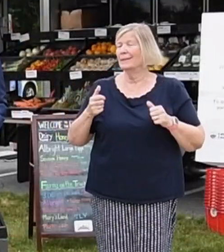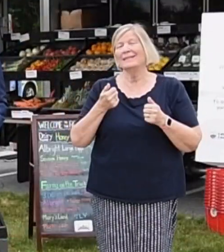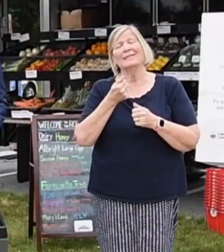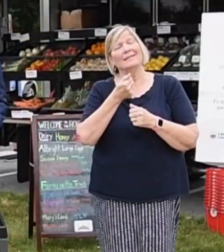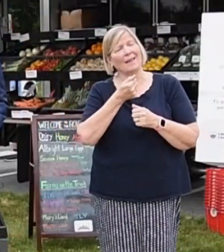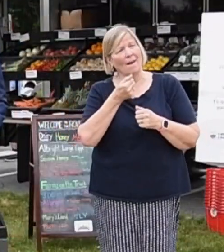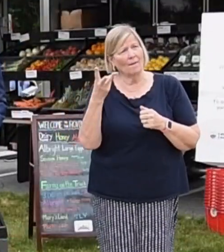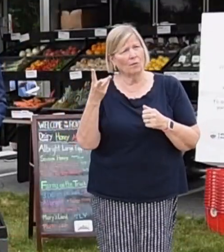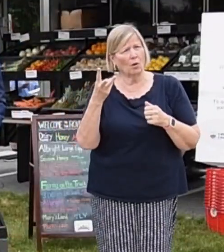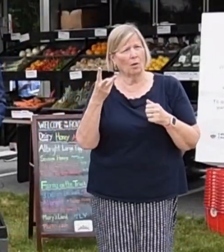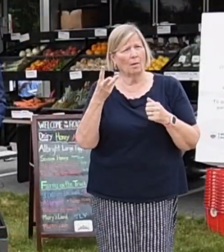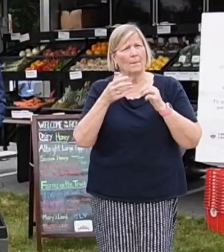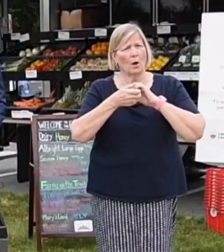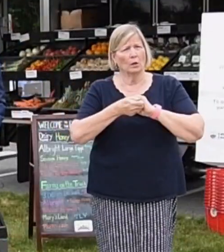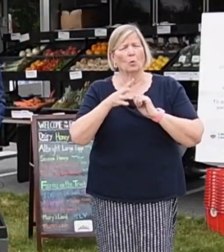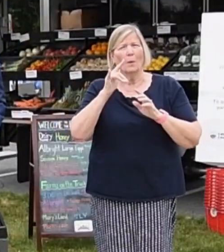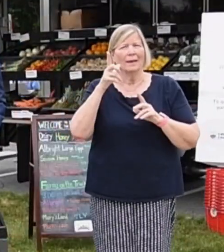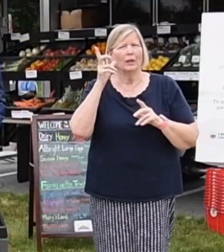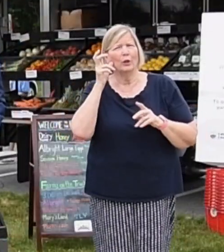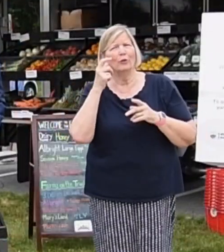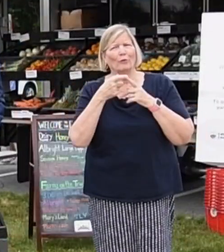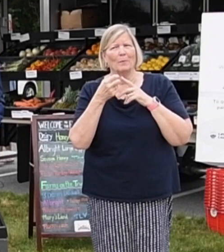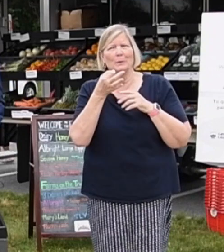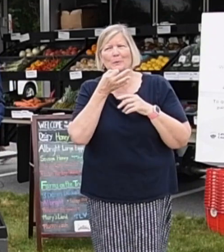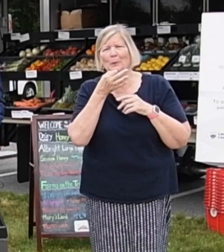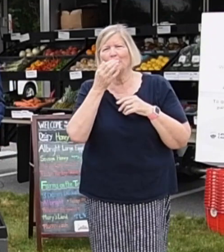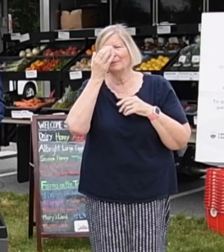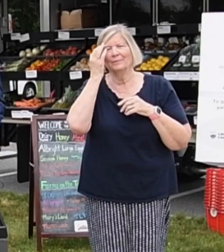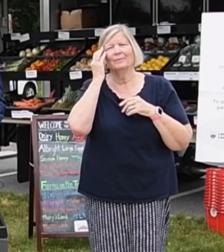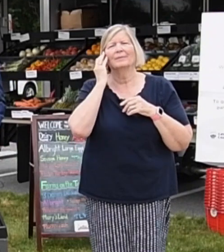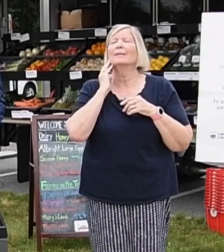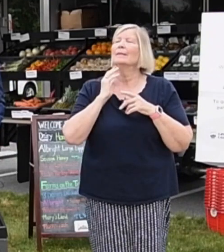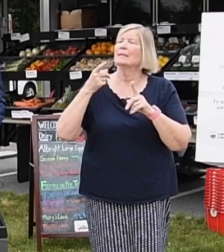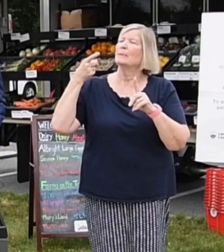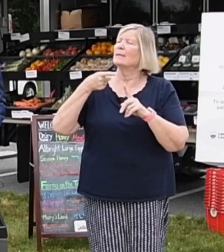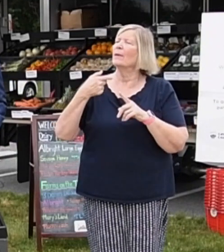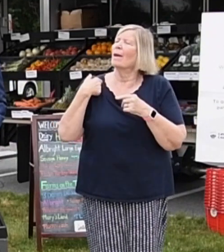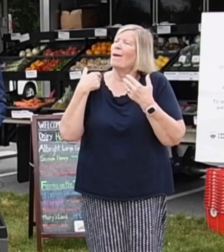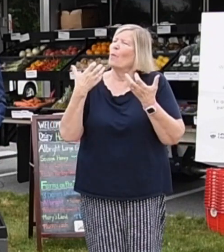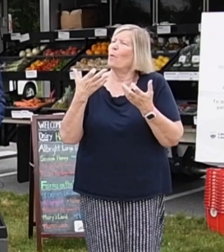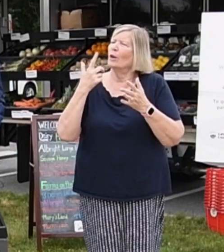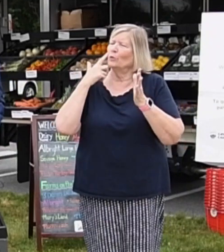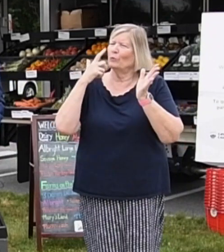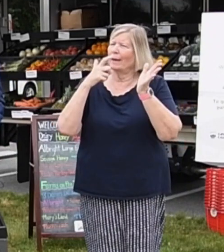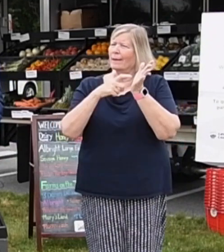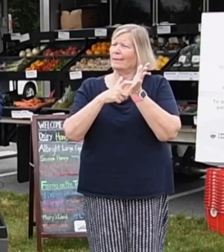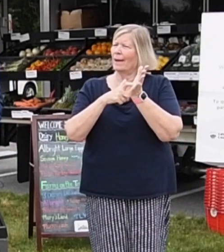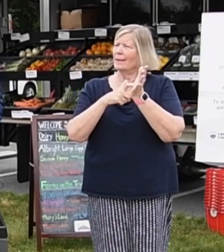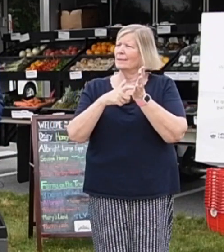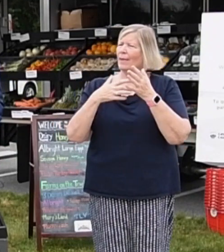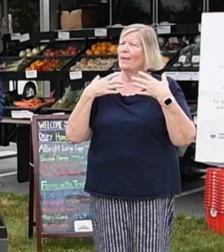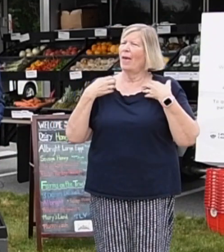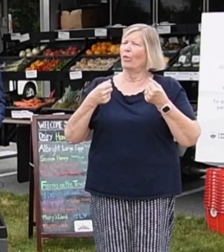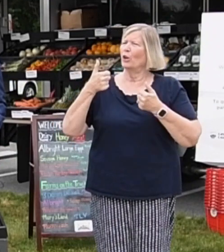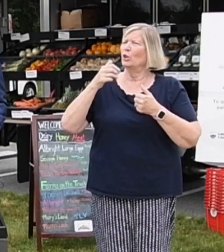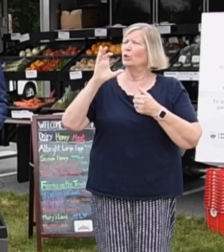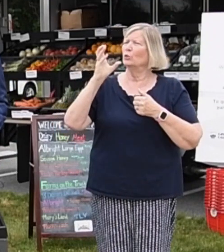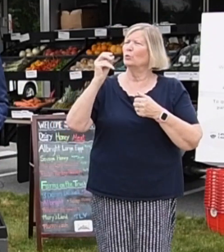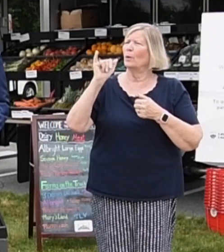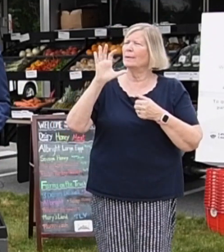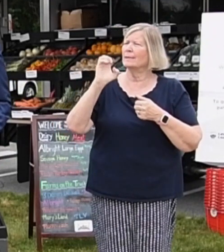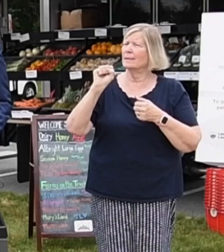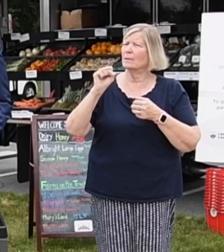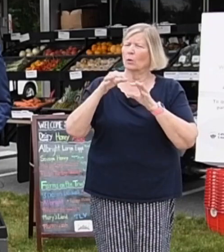of whom you will hear from shortly. Specifically, I want to recognize the Healthier Choices